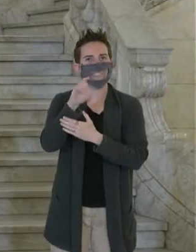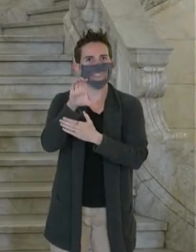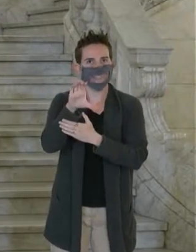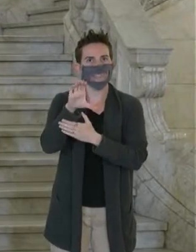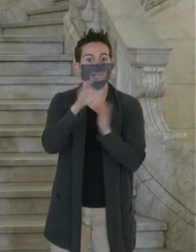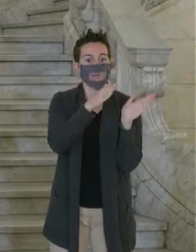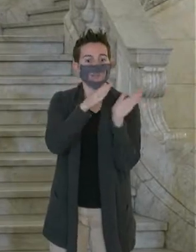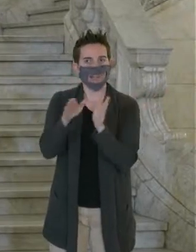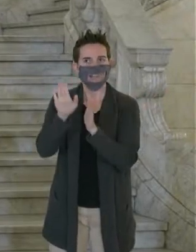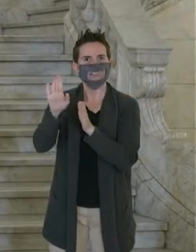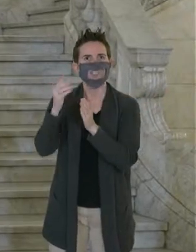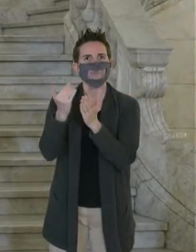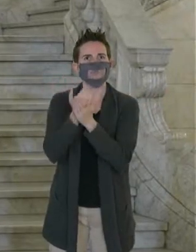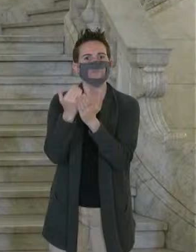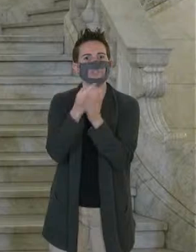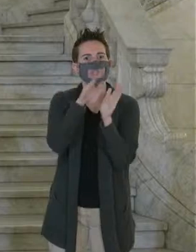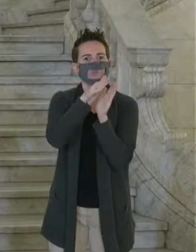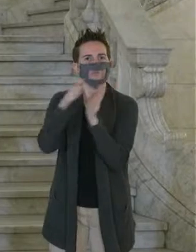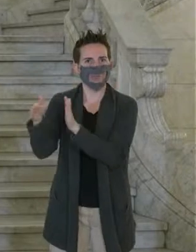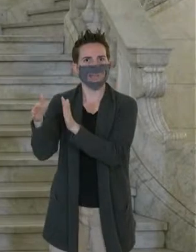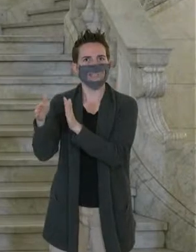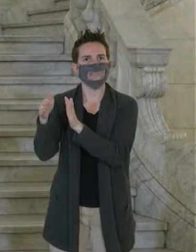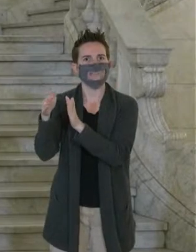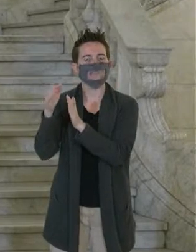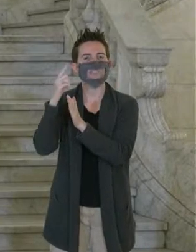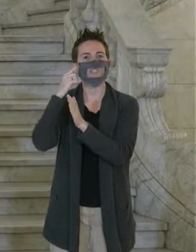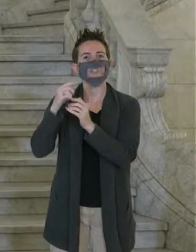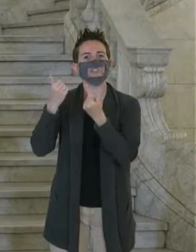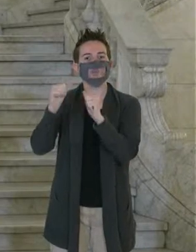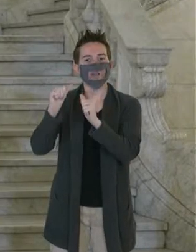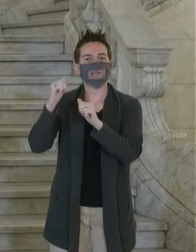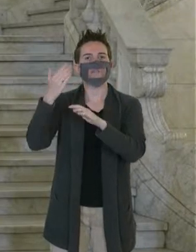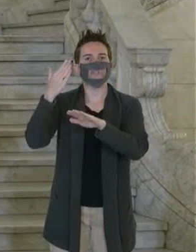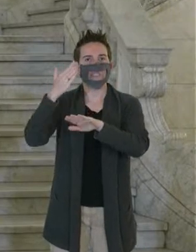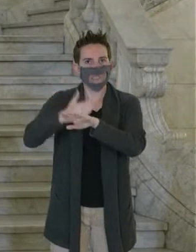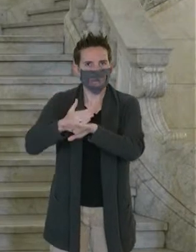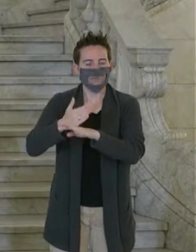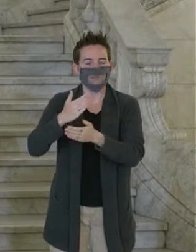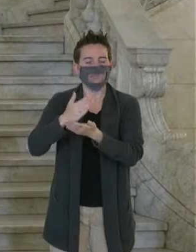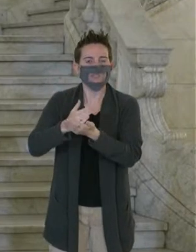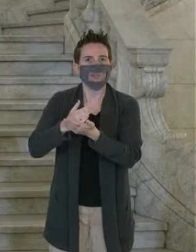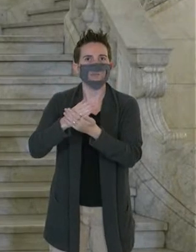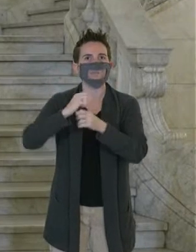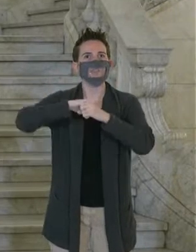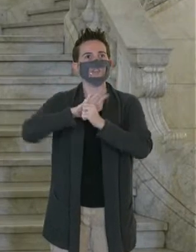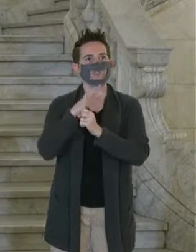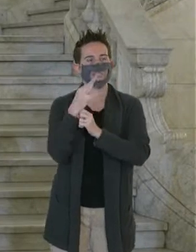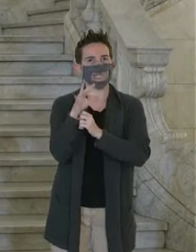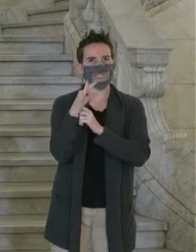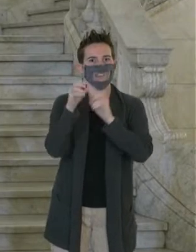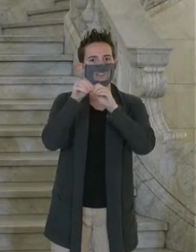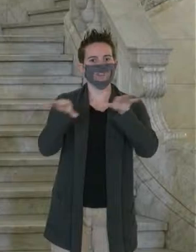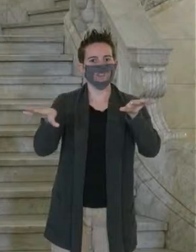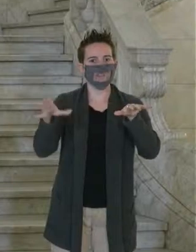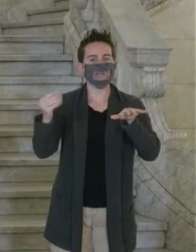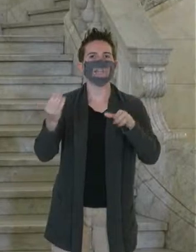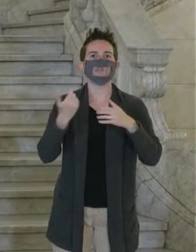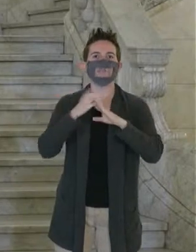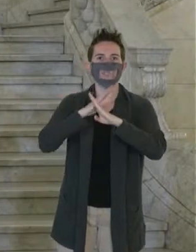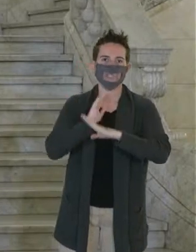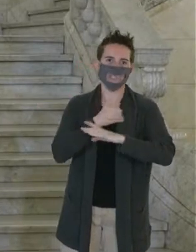Prevention guidance to further slow the spread of COVID-19 and protect the health of our community.